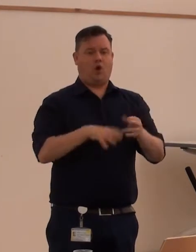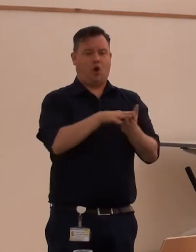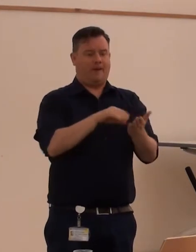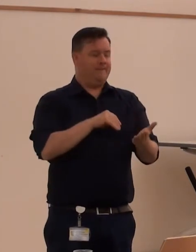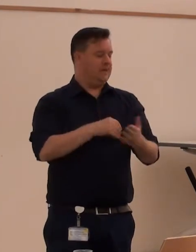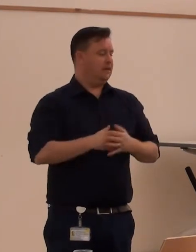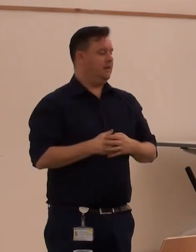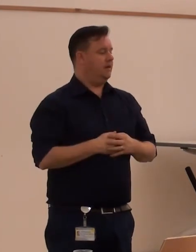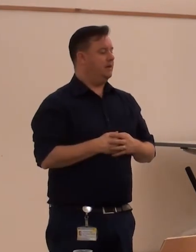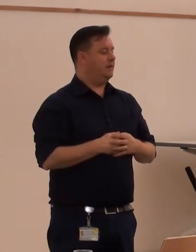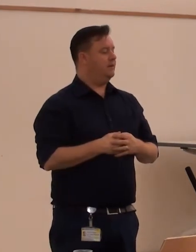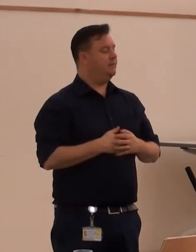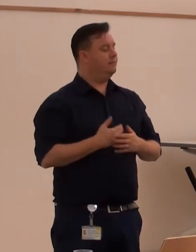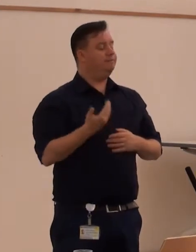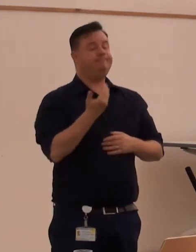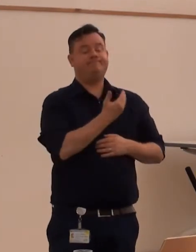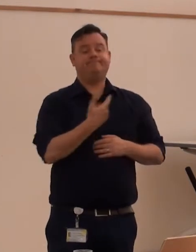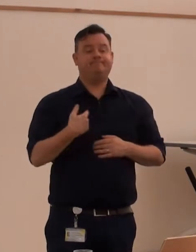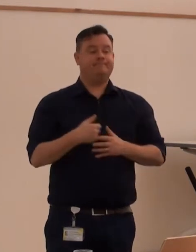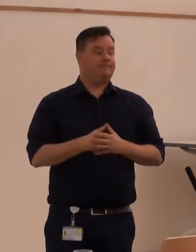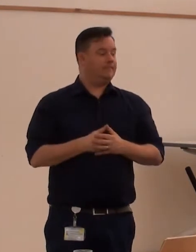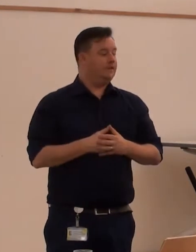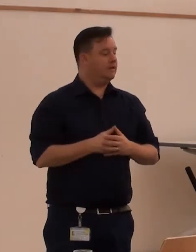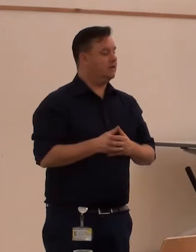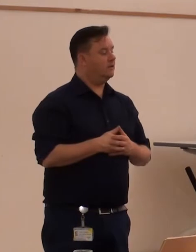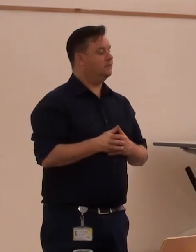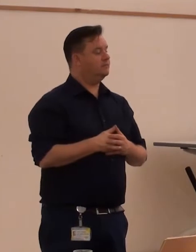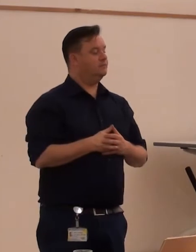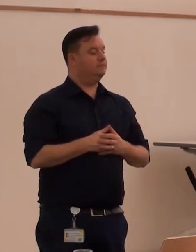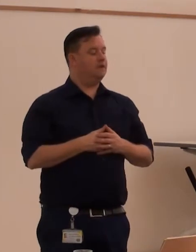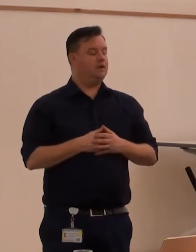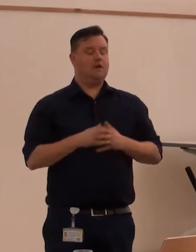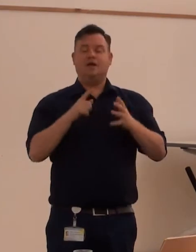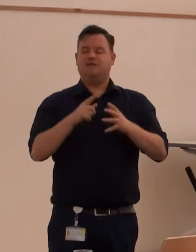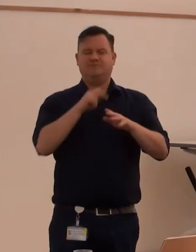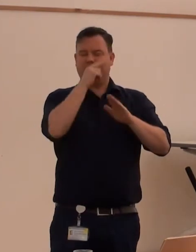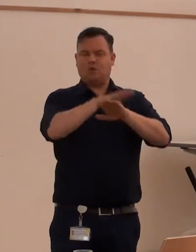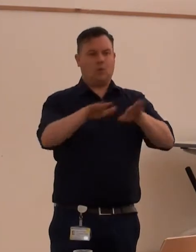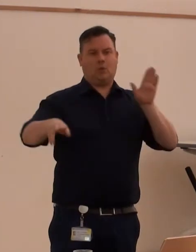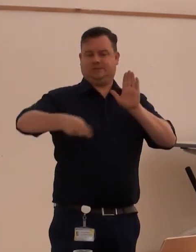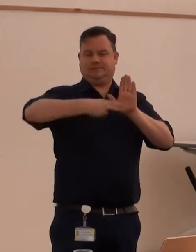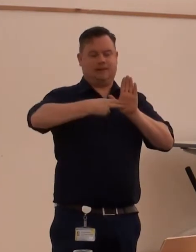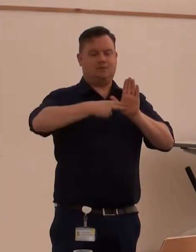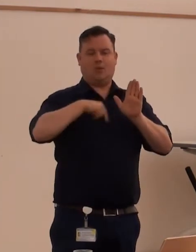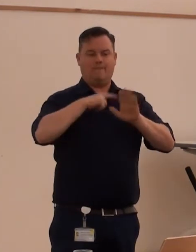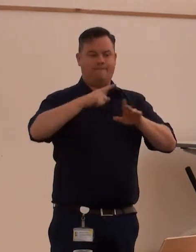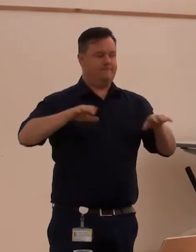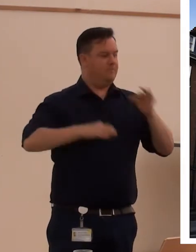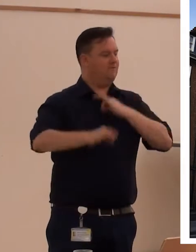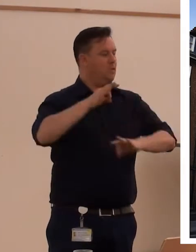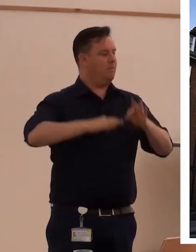piece is called Monuments and was intended for four groups for Paralympics in 2012. It was commissioned by Channel 4 Telly.